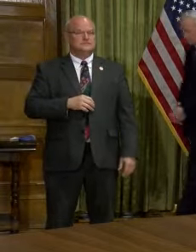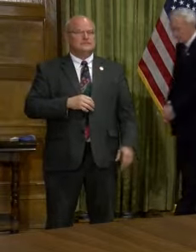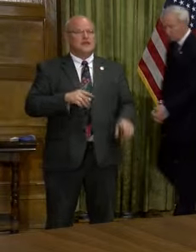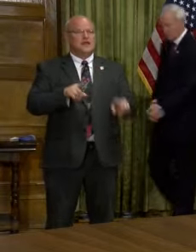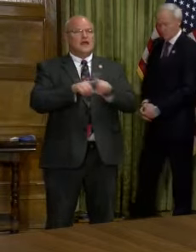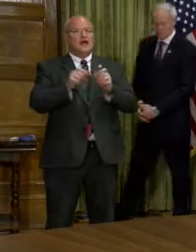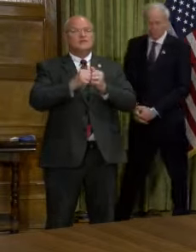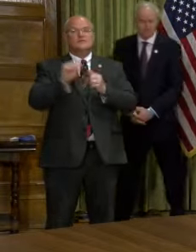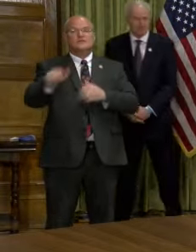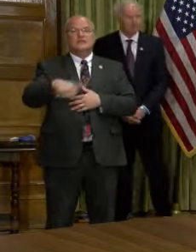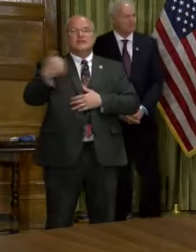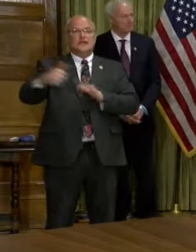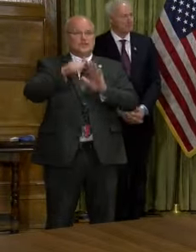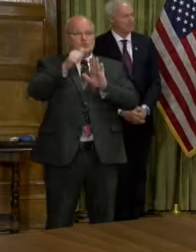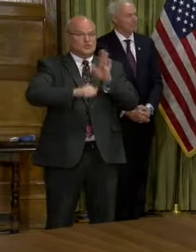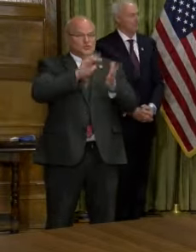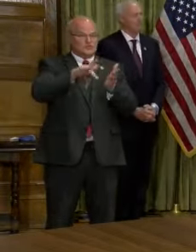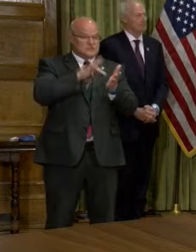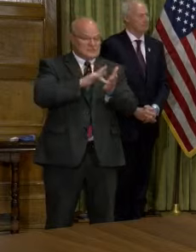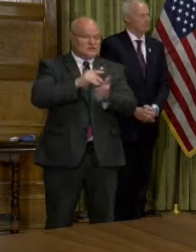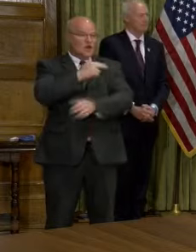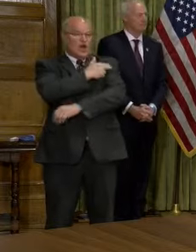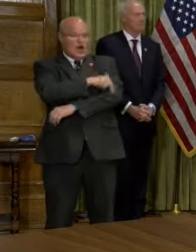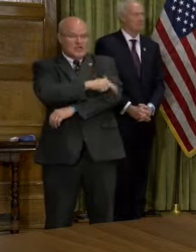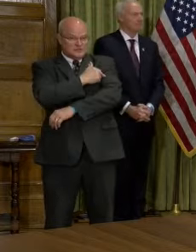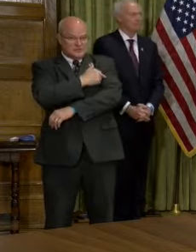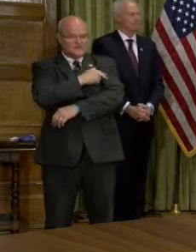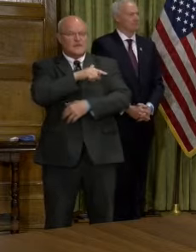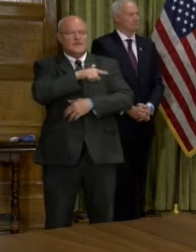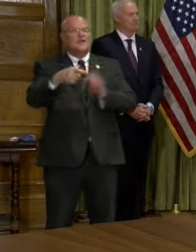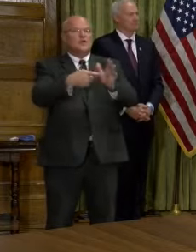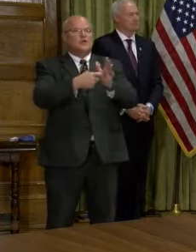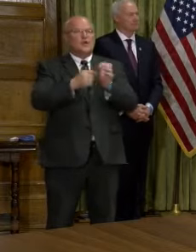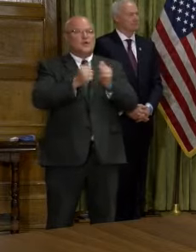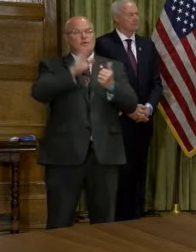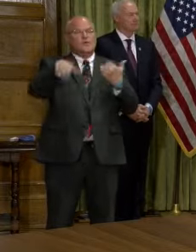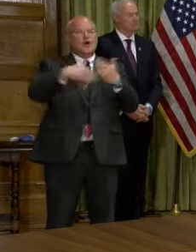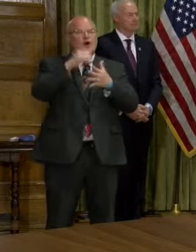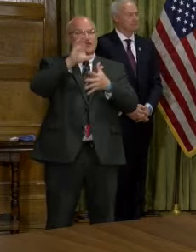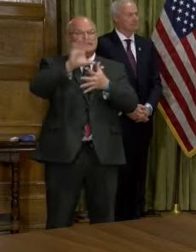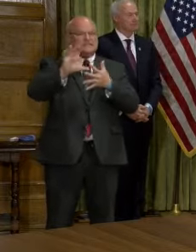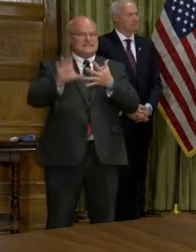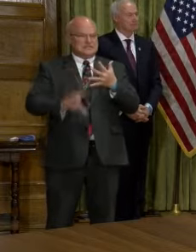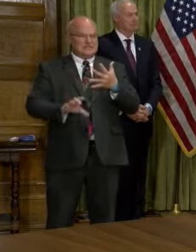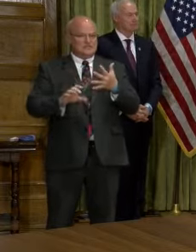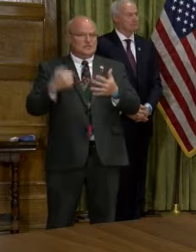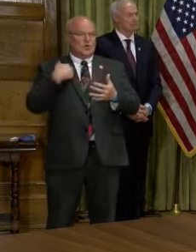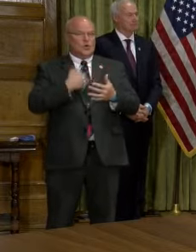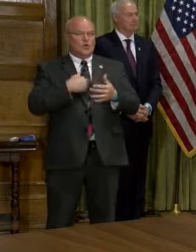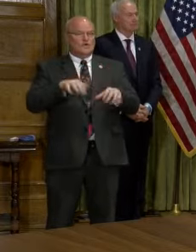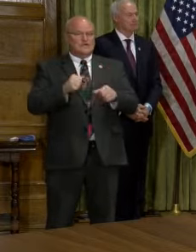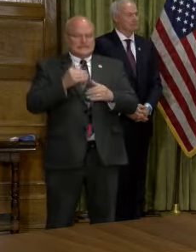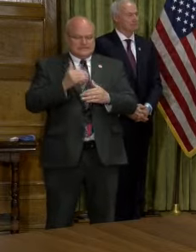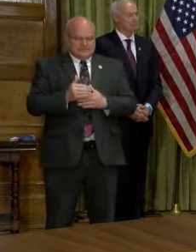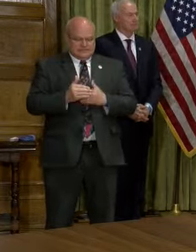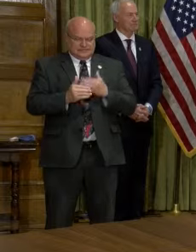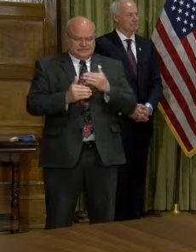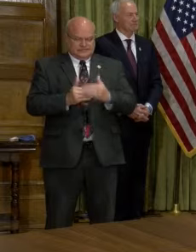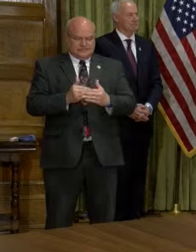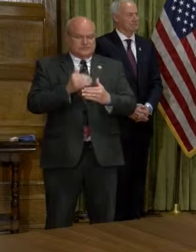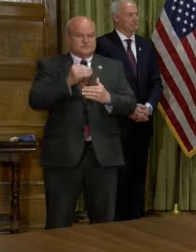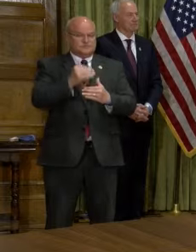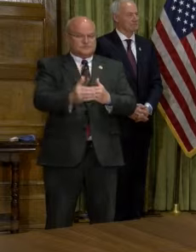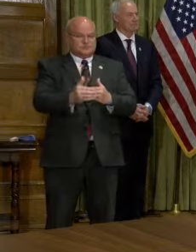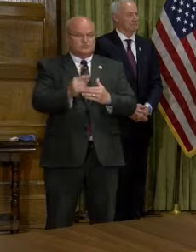As with any other surgical center or hospital, they will be required to comply with all the conditions. We're taking an incremental approach